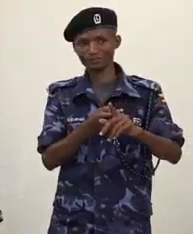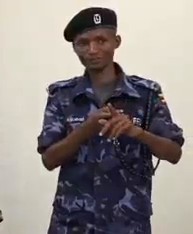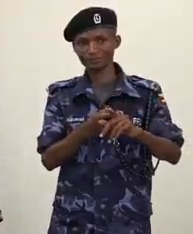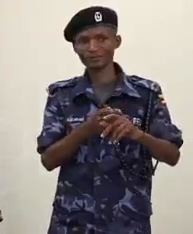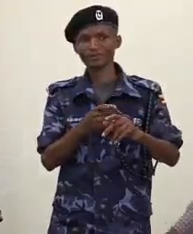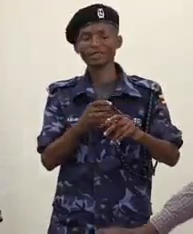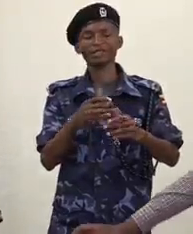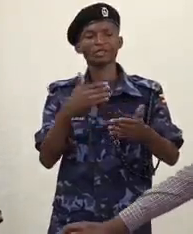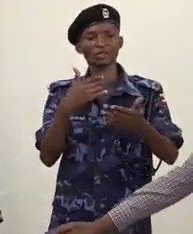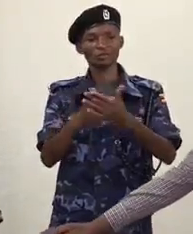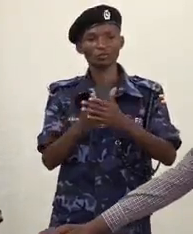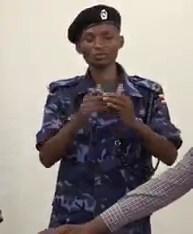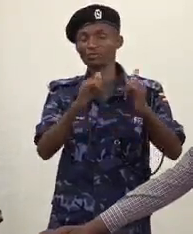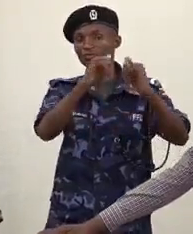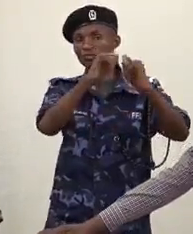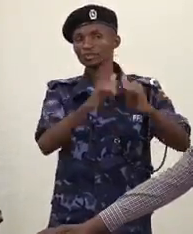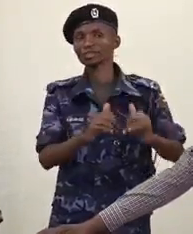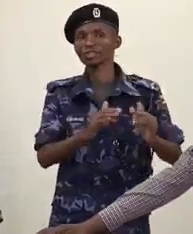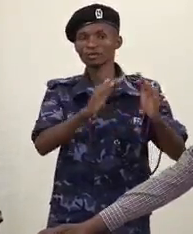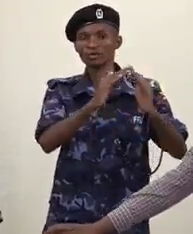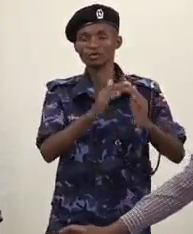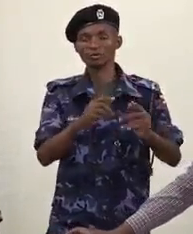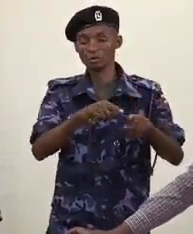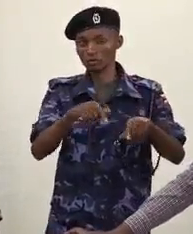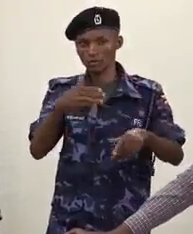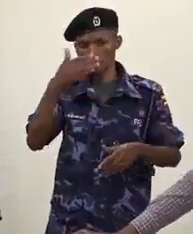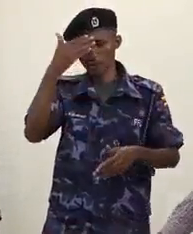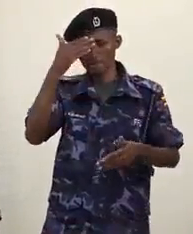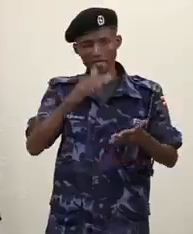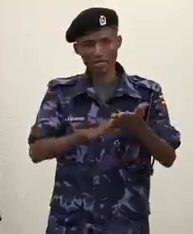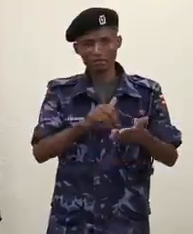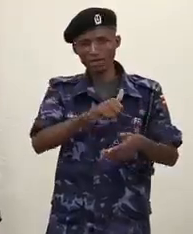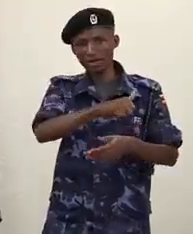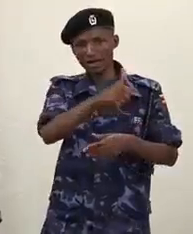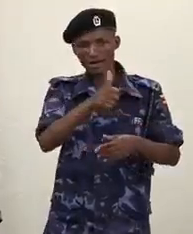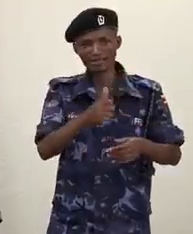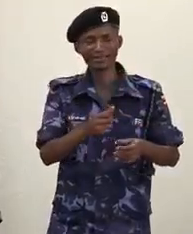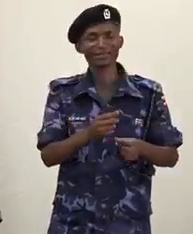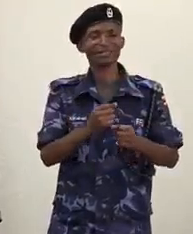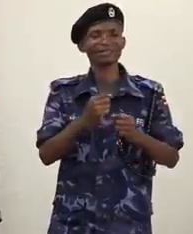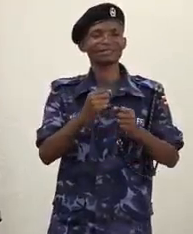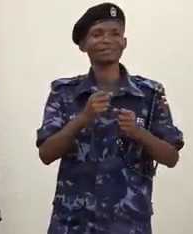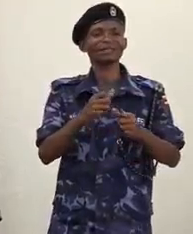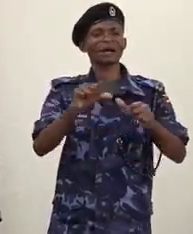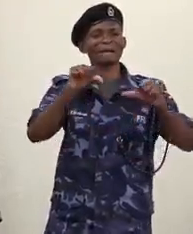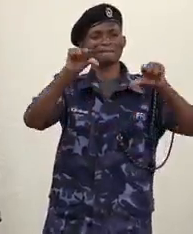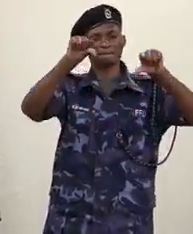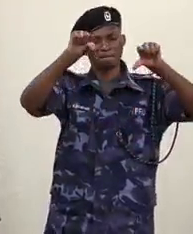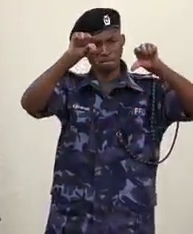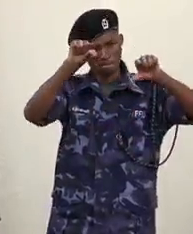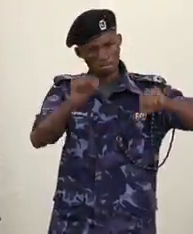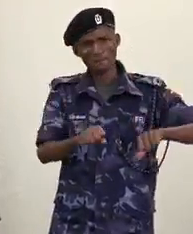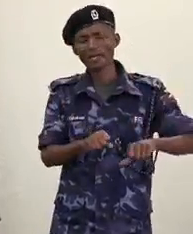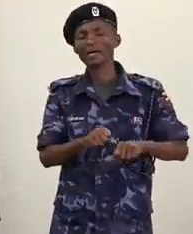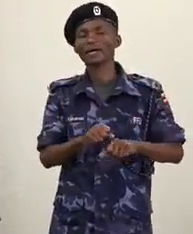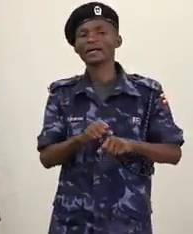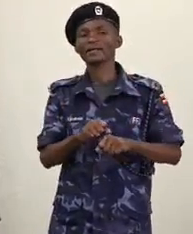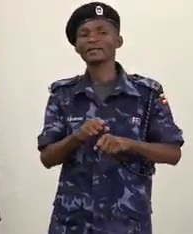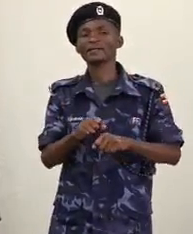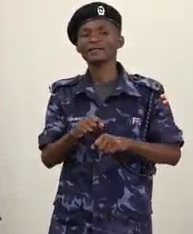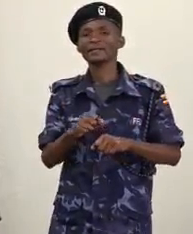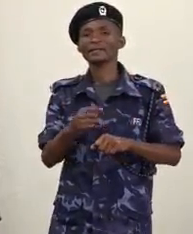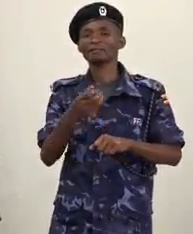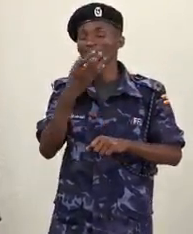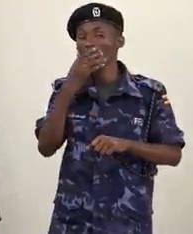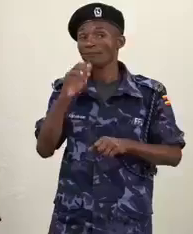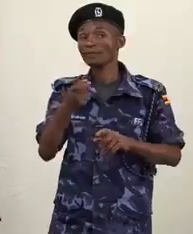a very good shelter home. We believe there could be other extreme acts of violence by this stepmother.